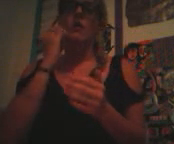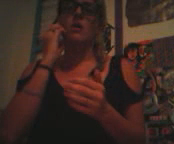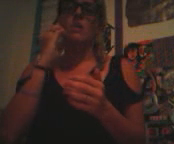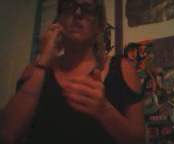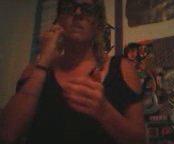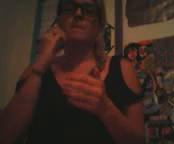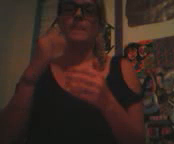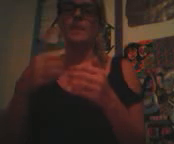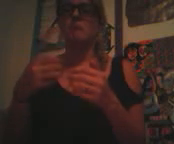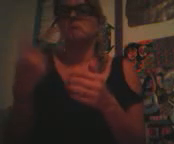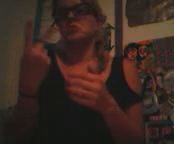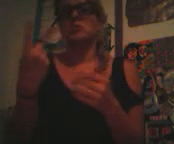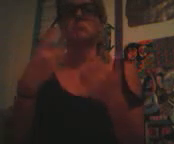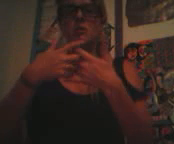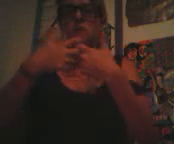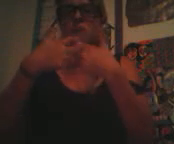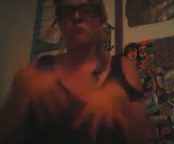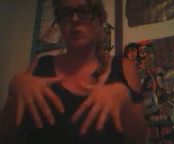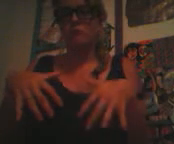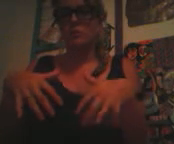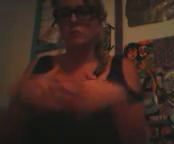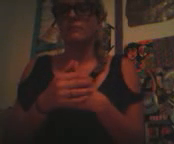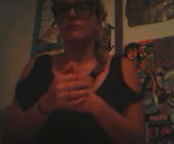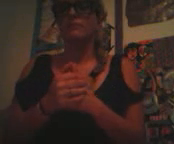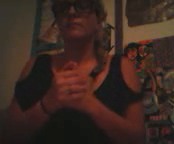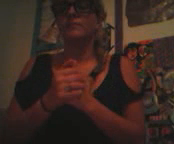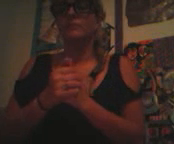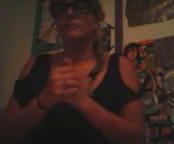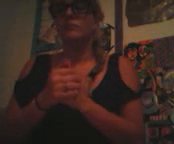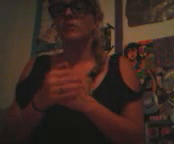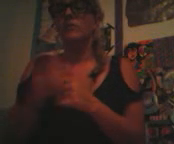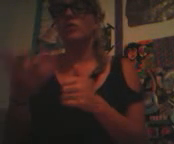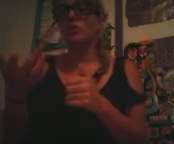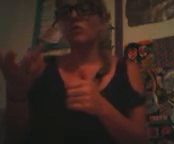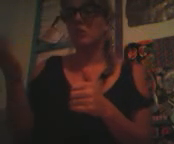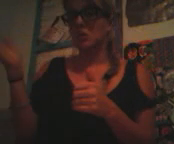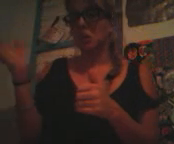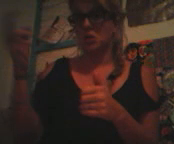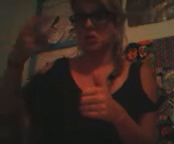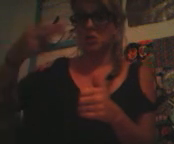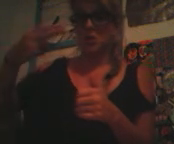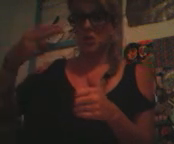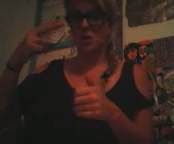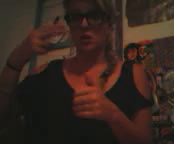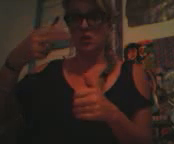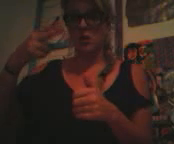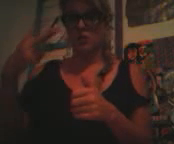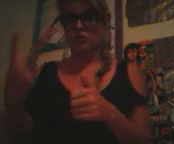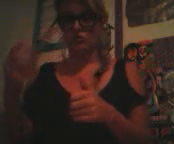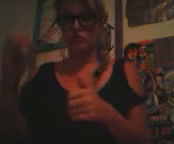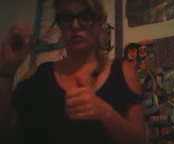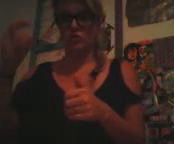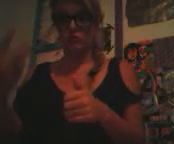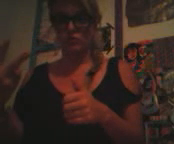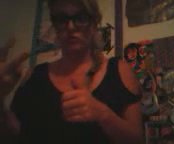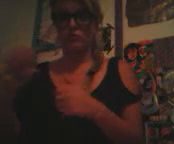peroxide, H2O2. It's going to undergo a change. It's going to produce two separate things. It's going to produce the things that it's